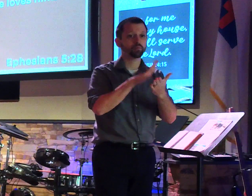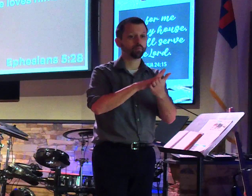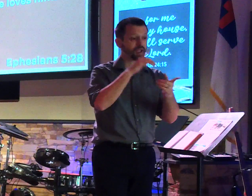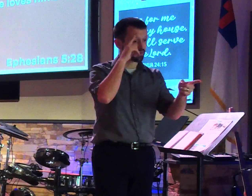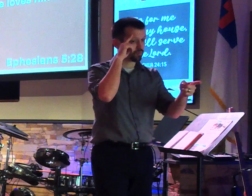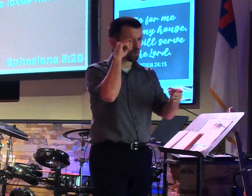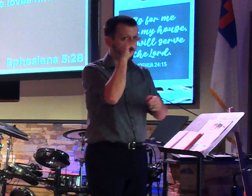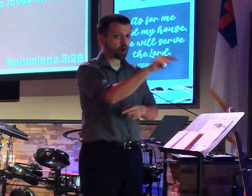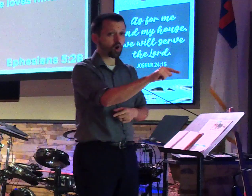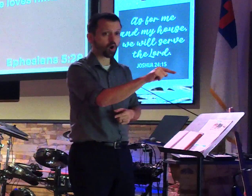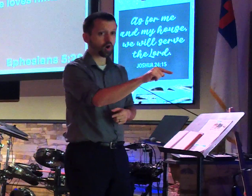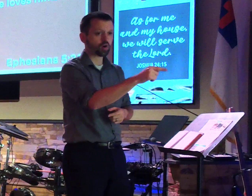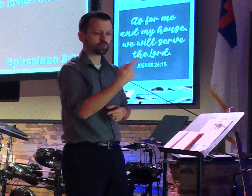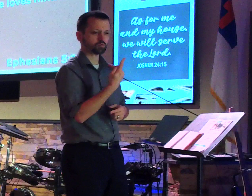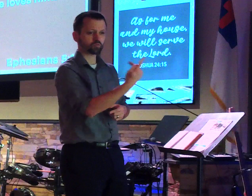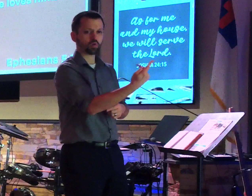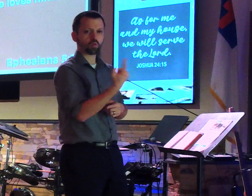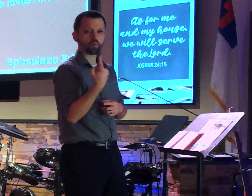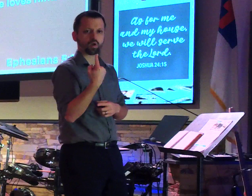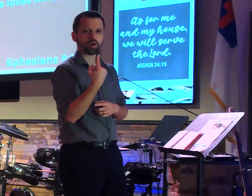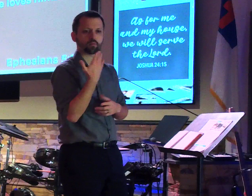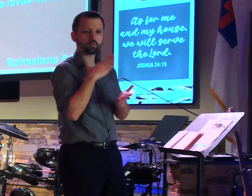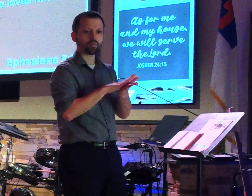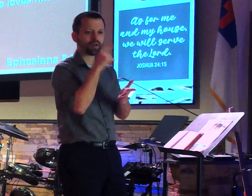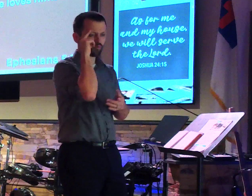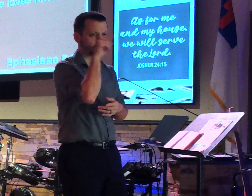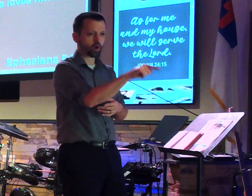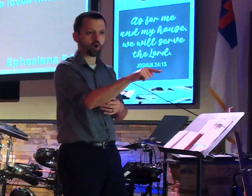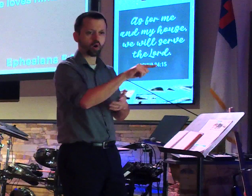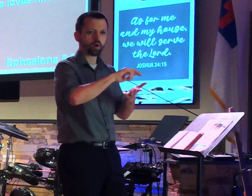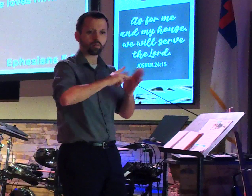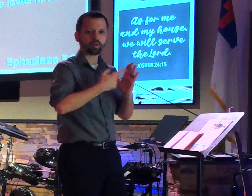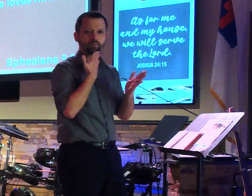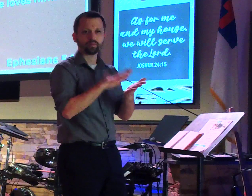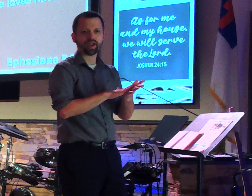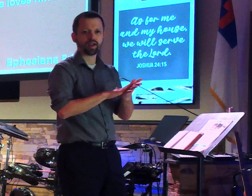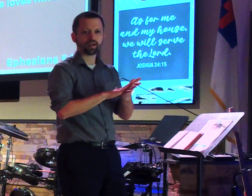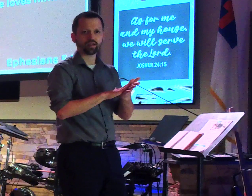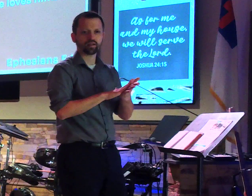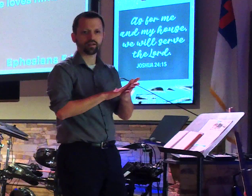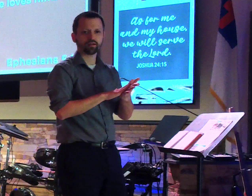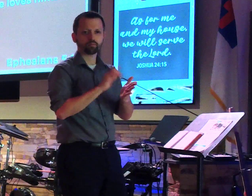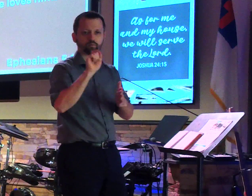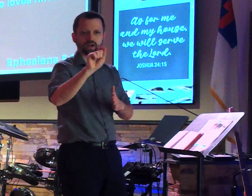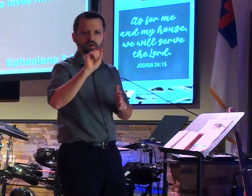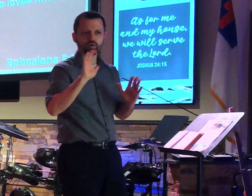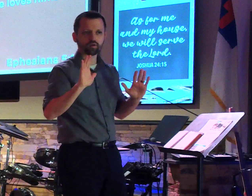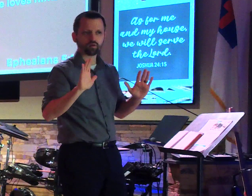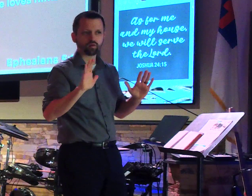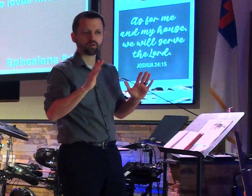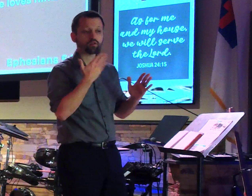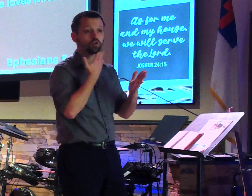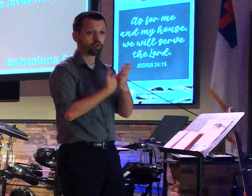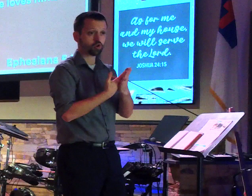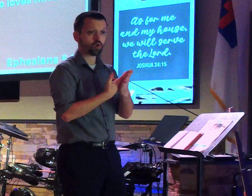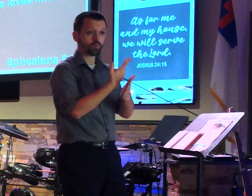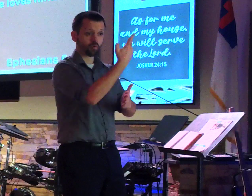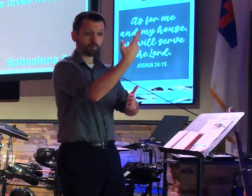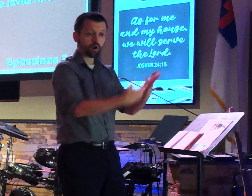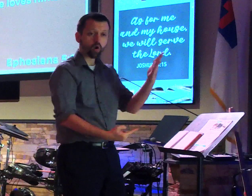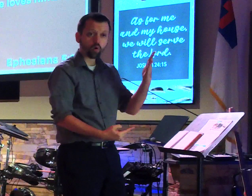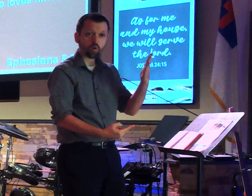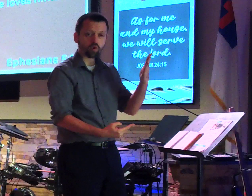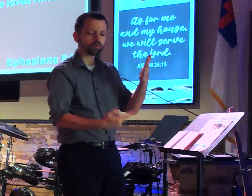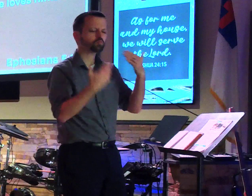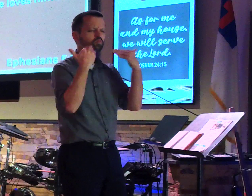Denise, we're one flesh. If it's bad for her, it's bad for us. If it's good for both of us,